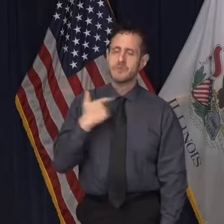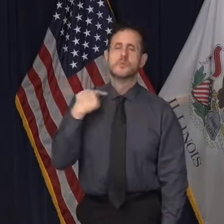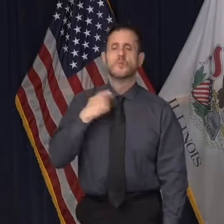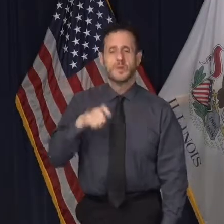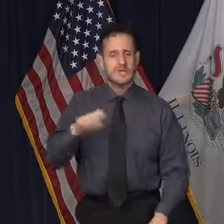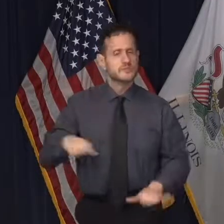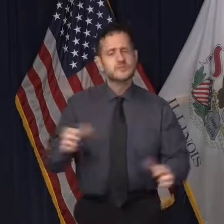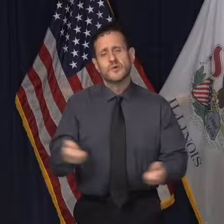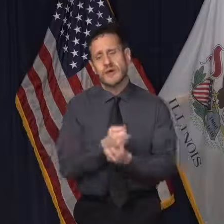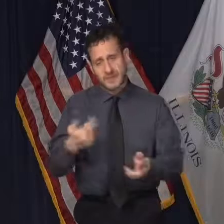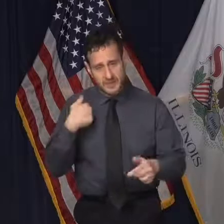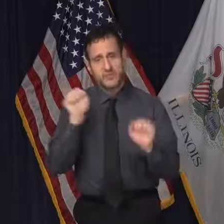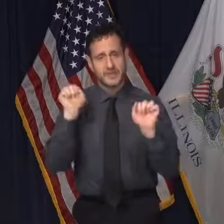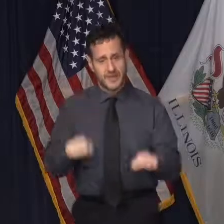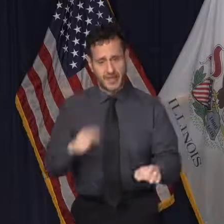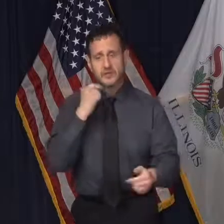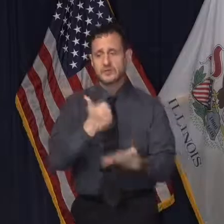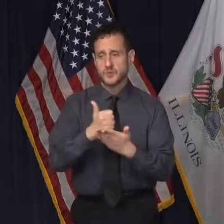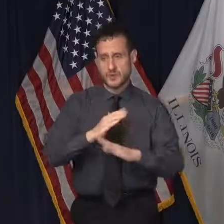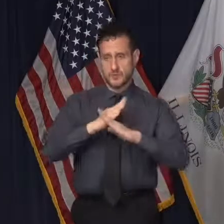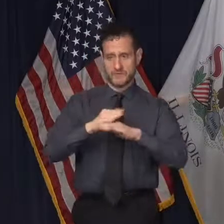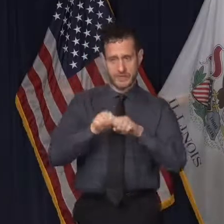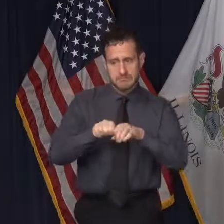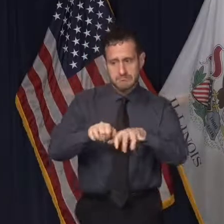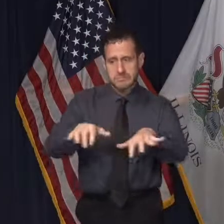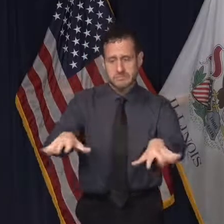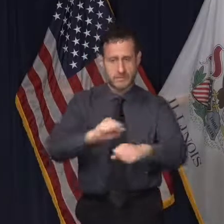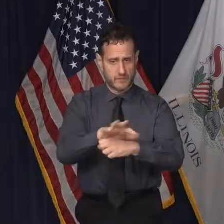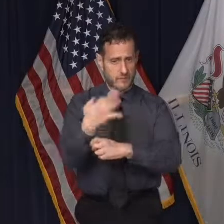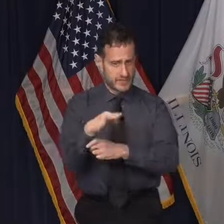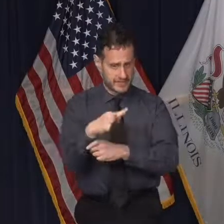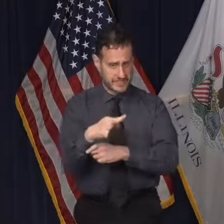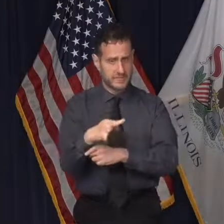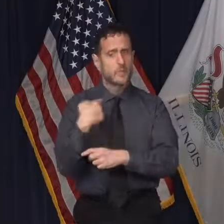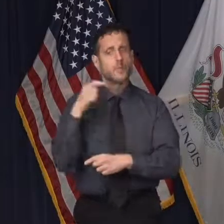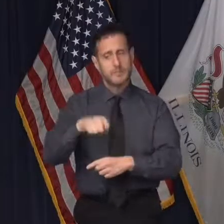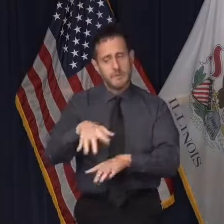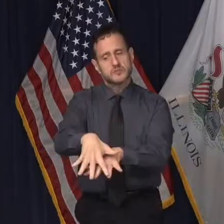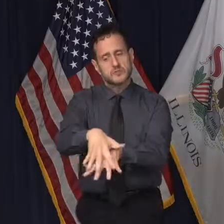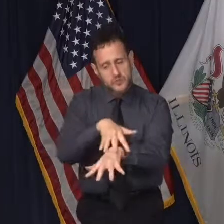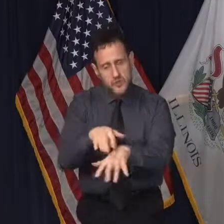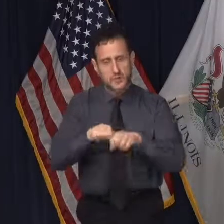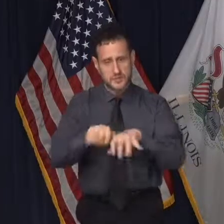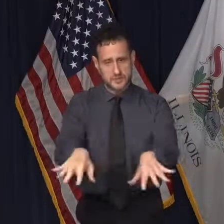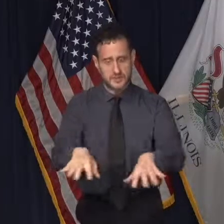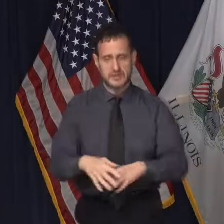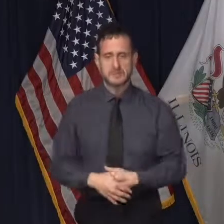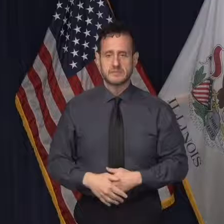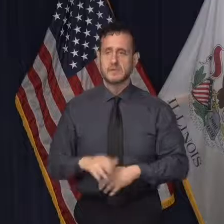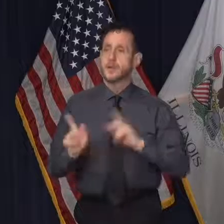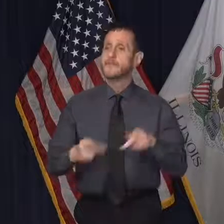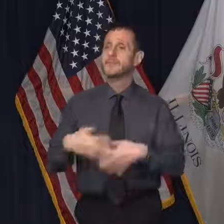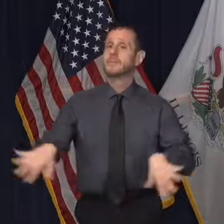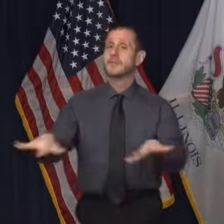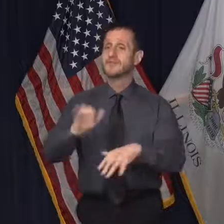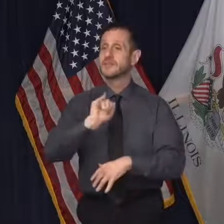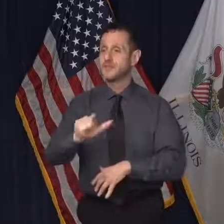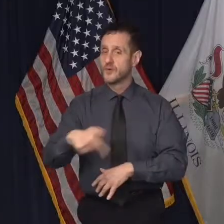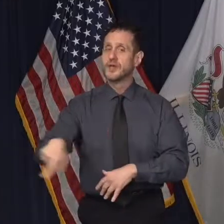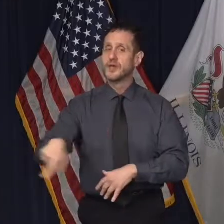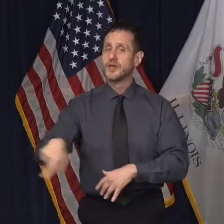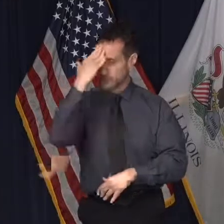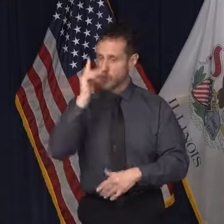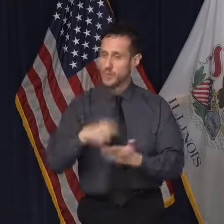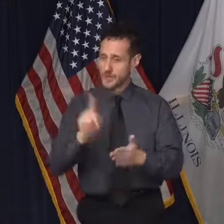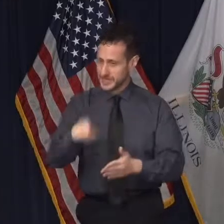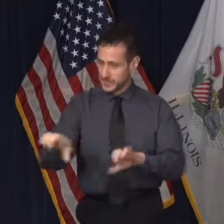to prevent the spread of this terrible virus. Illinois You already know what it takes. Mask up, keep